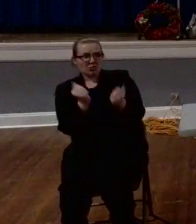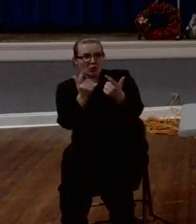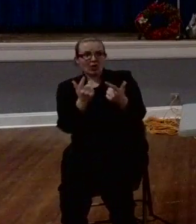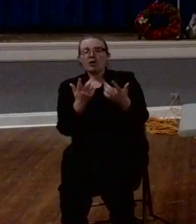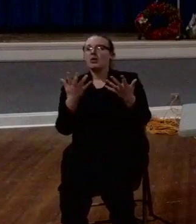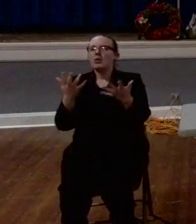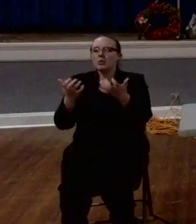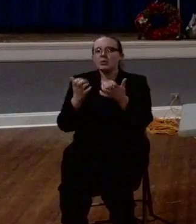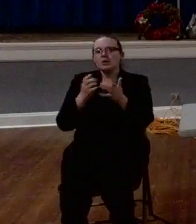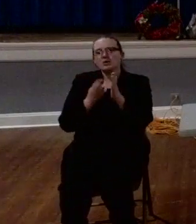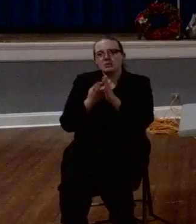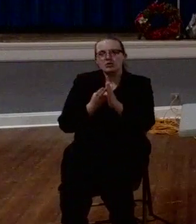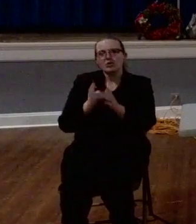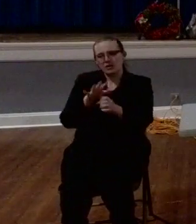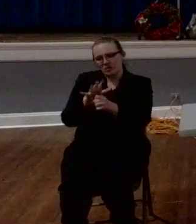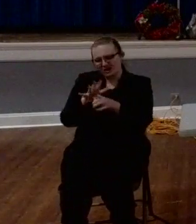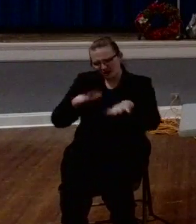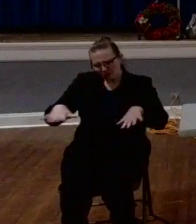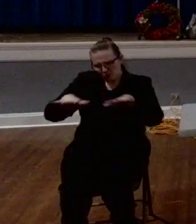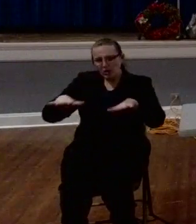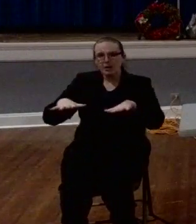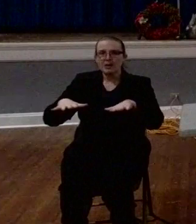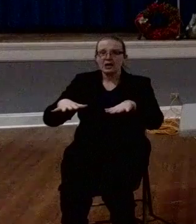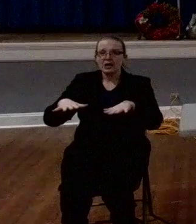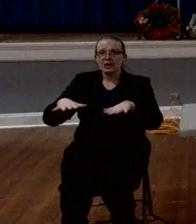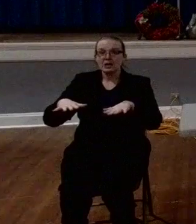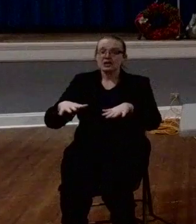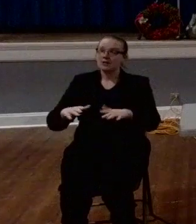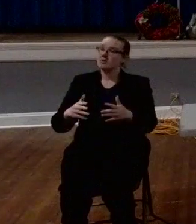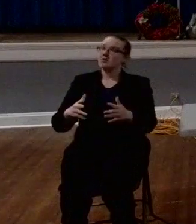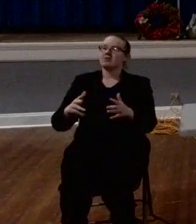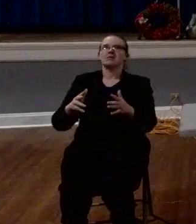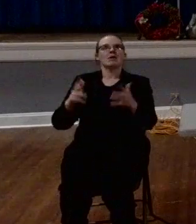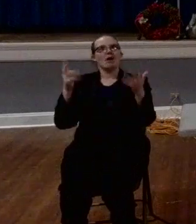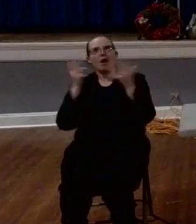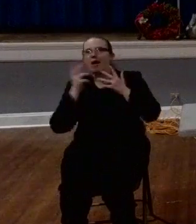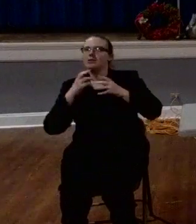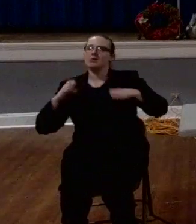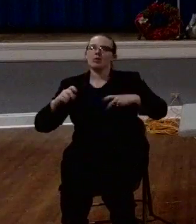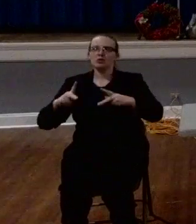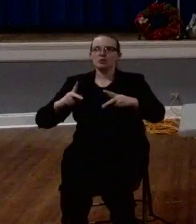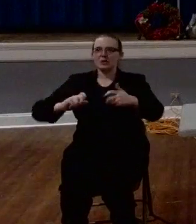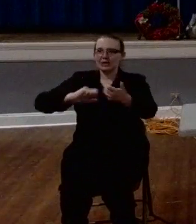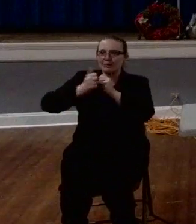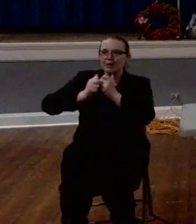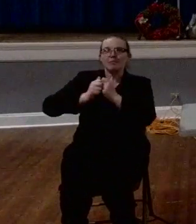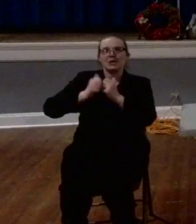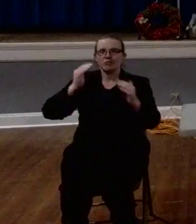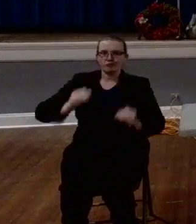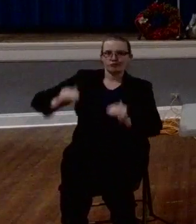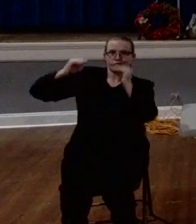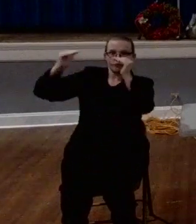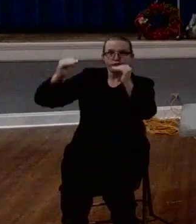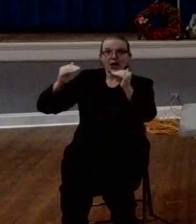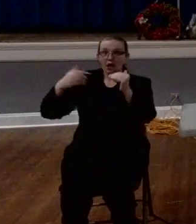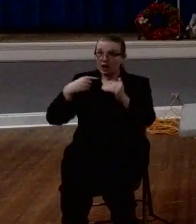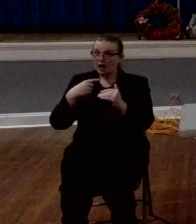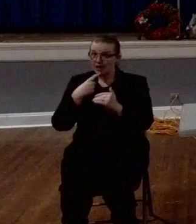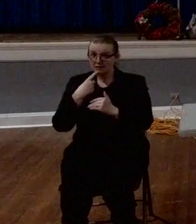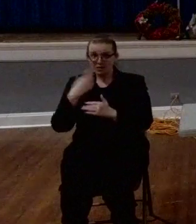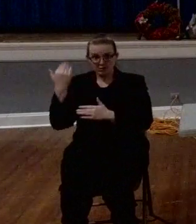wanted to make sure that there was going to be enough room because this is a massive opportunity for us to compete on a bigger level, obviously, as I've stated in